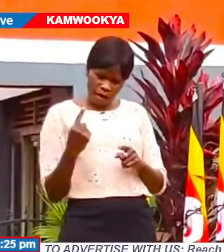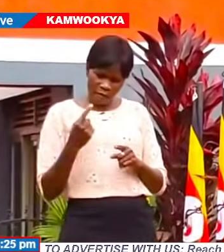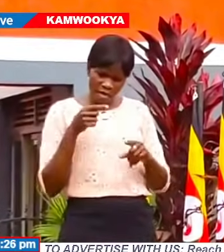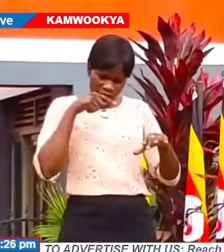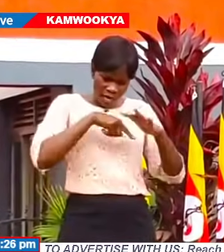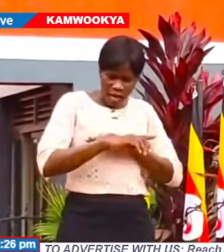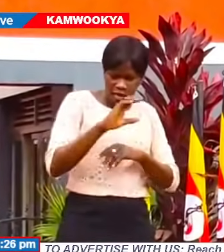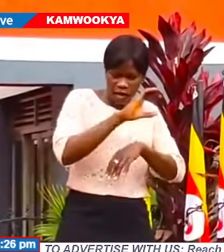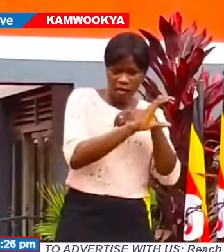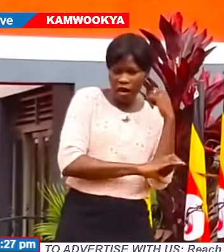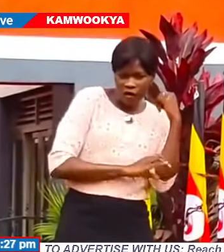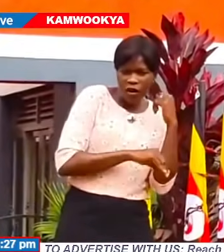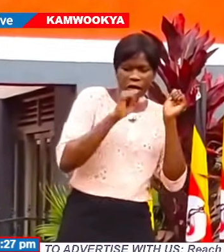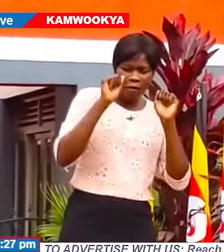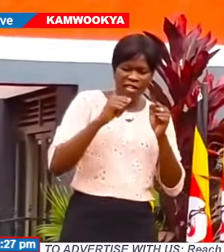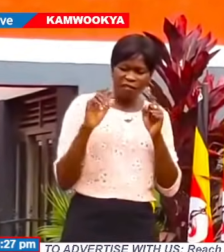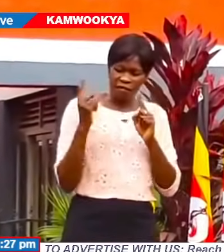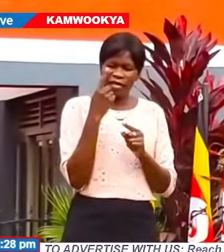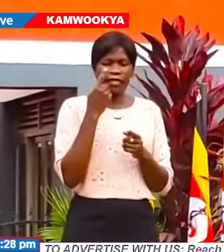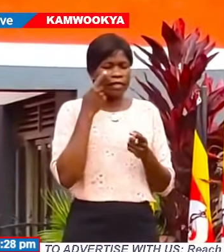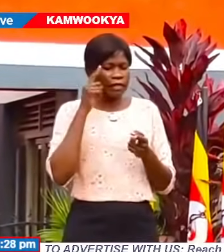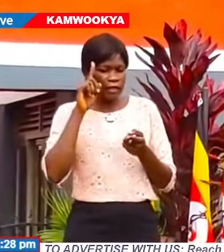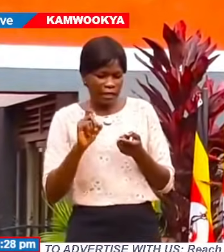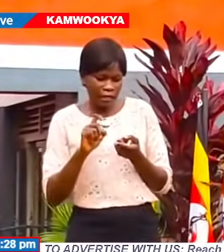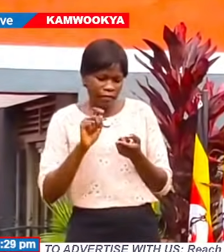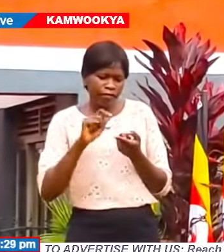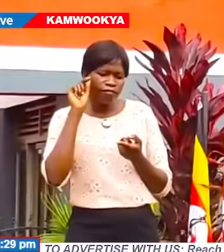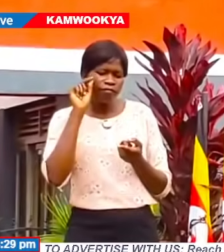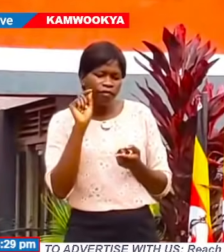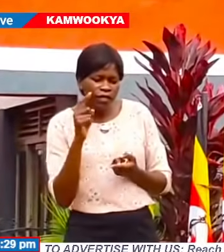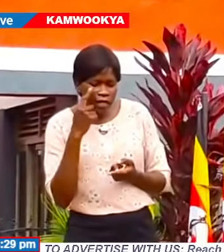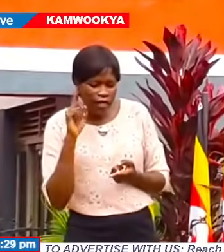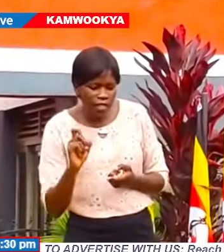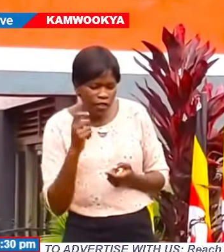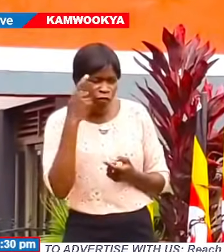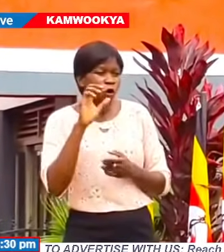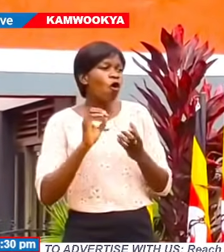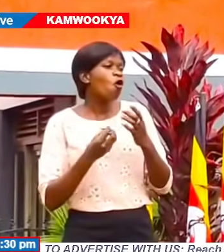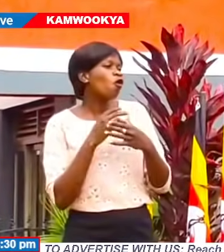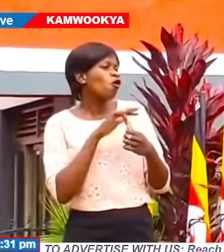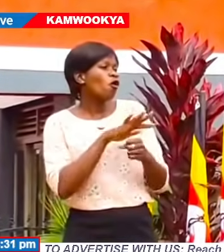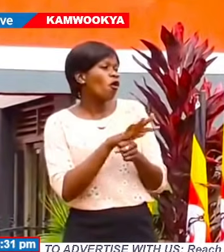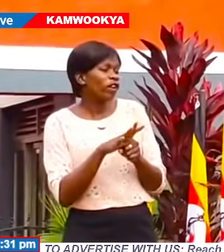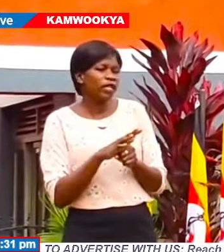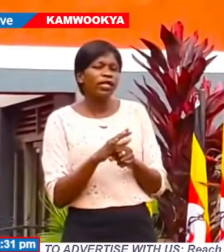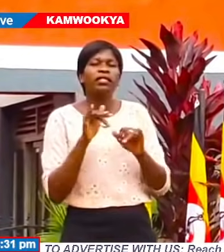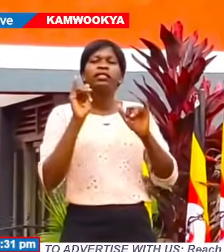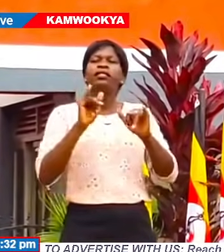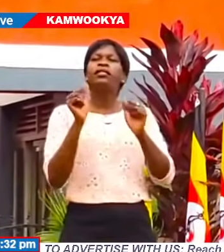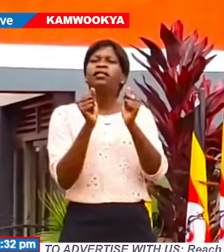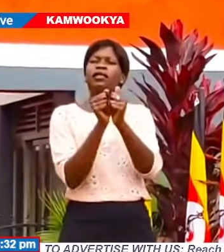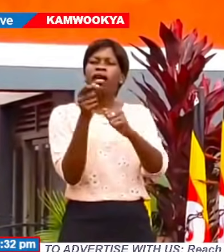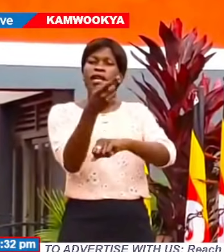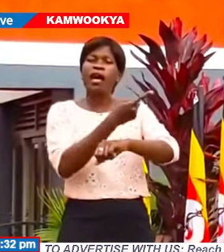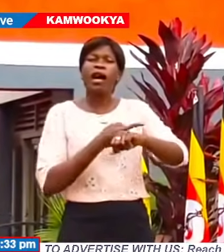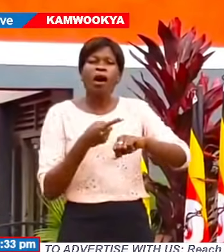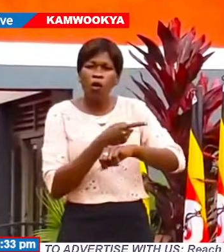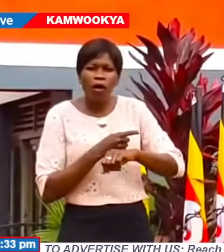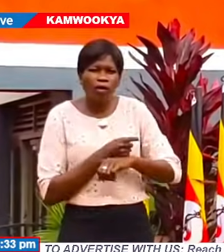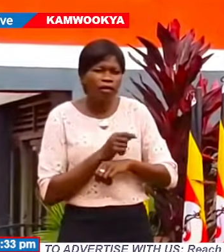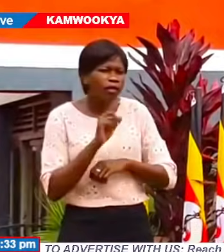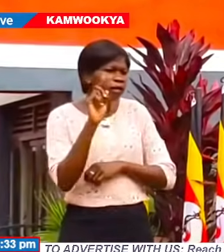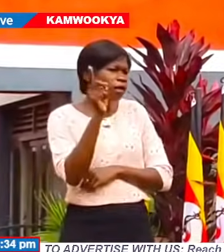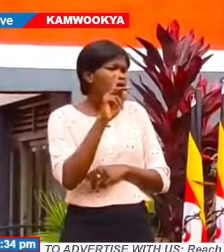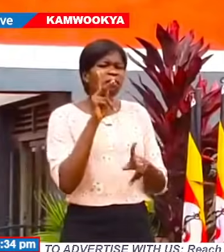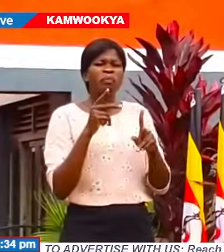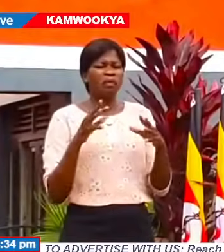for 10 hours. They will not want to come back to our country. They will not. Why? Because if they can go elsewhere and things are a lot smoother,